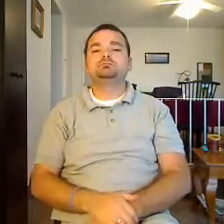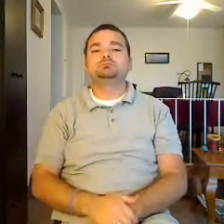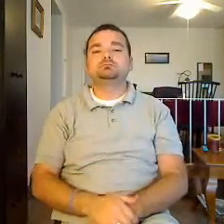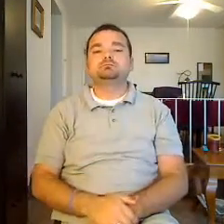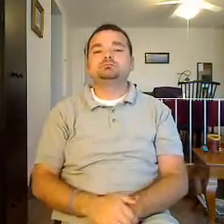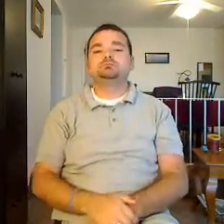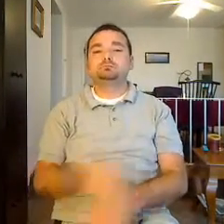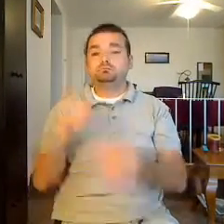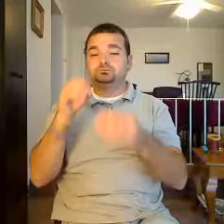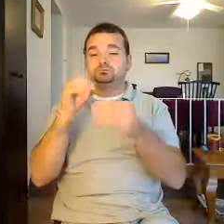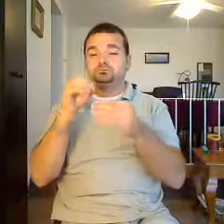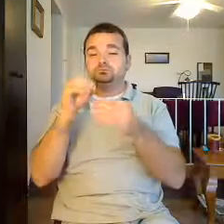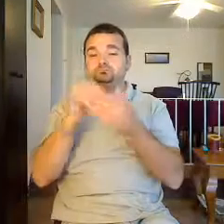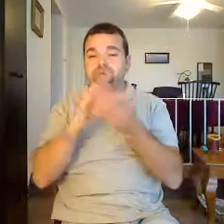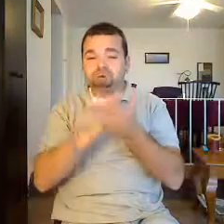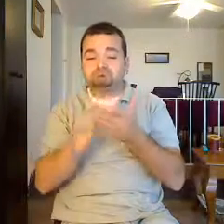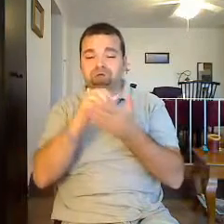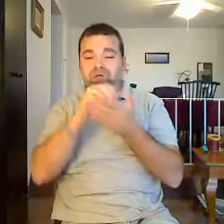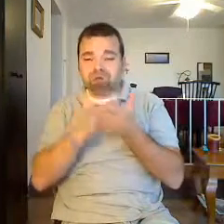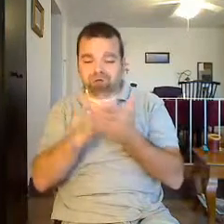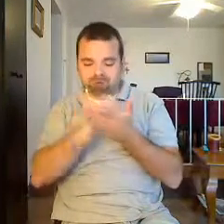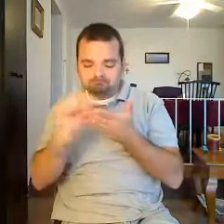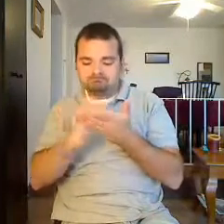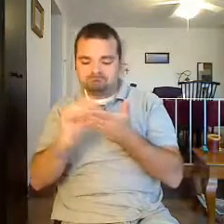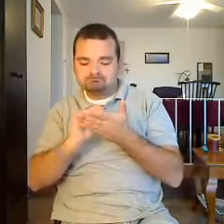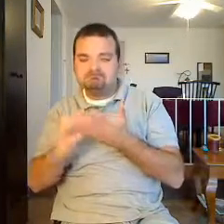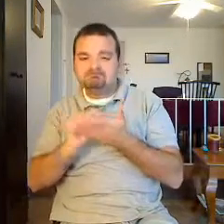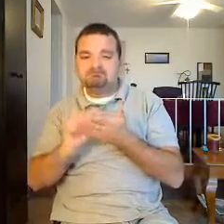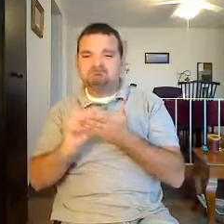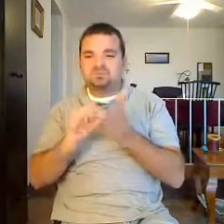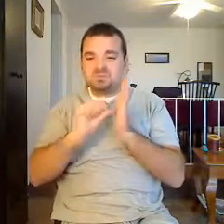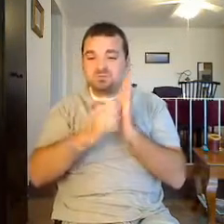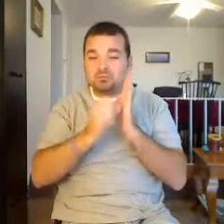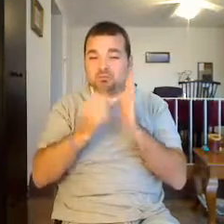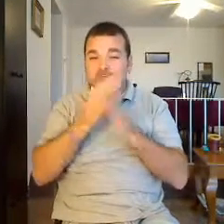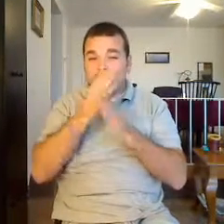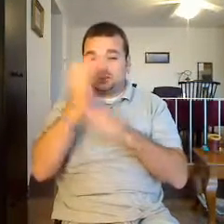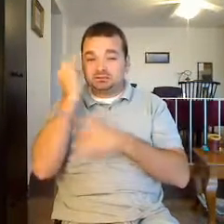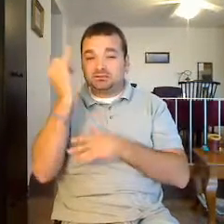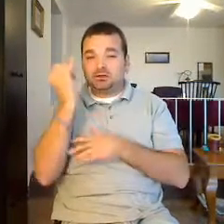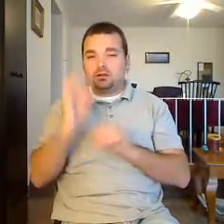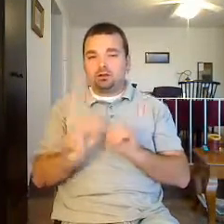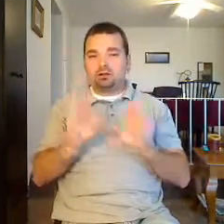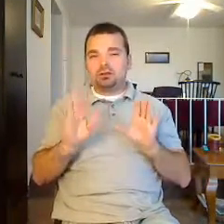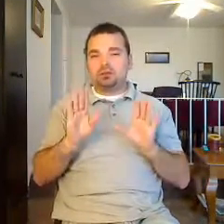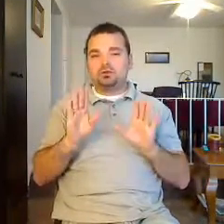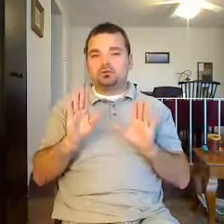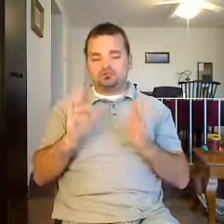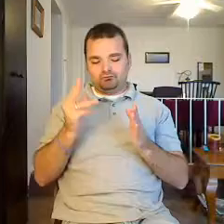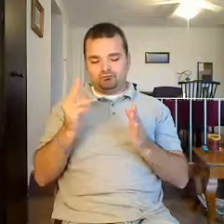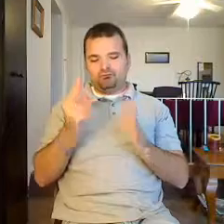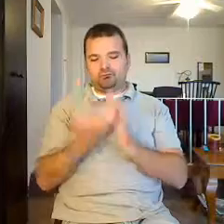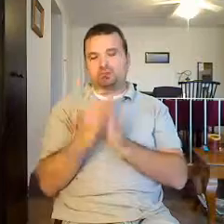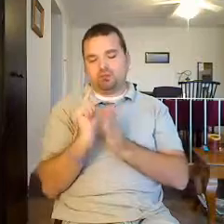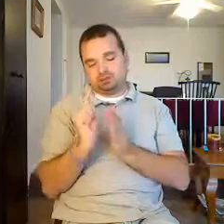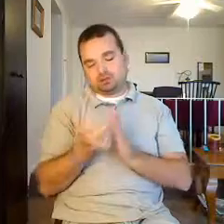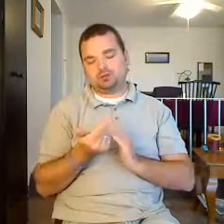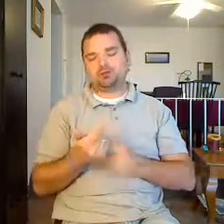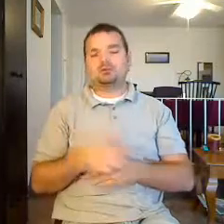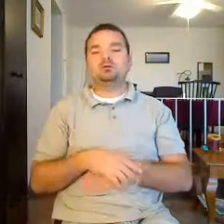that highlight the main idea, and that will be clear to you when you review them at a later time. For the format, what could